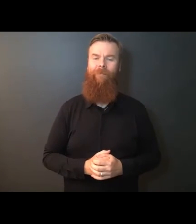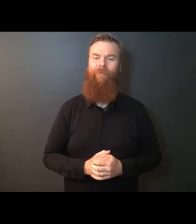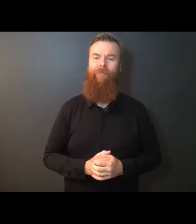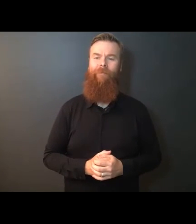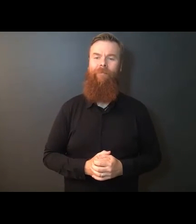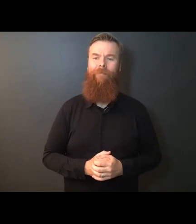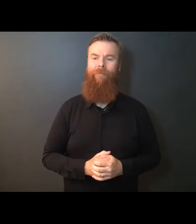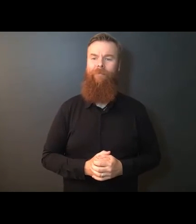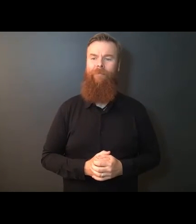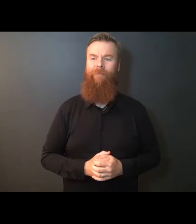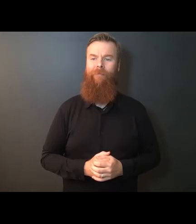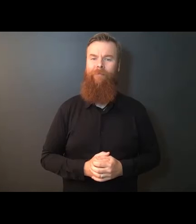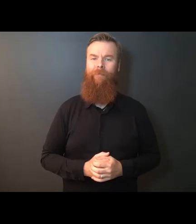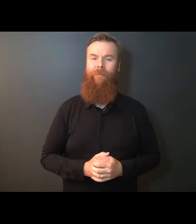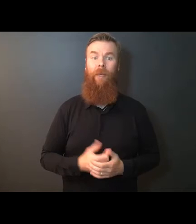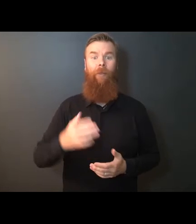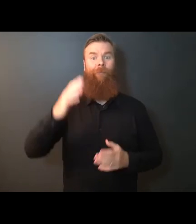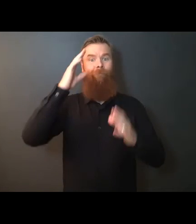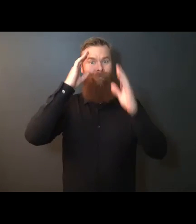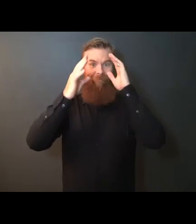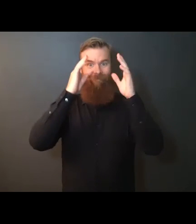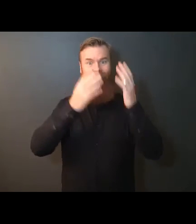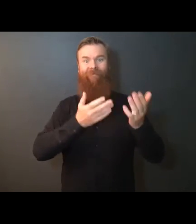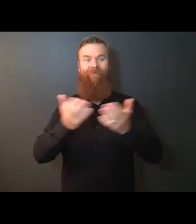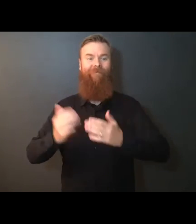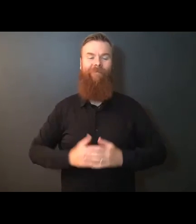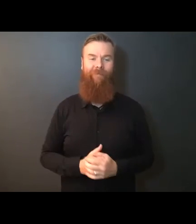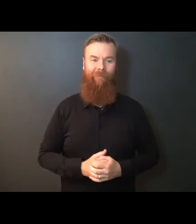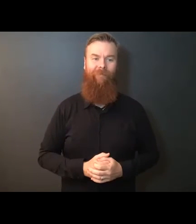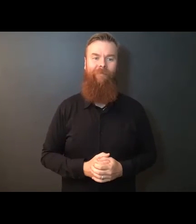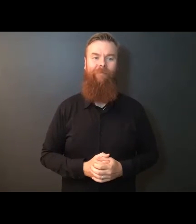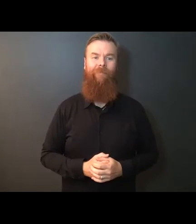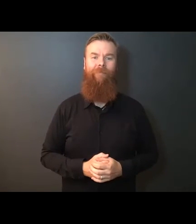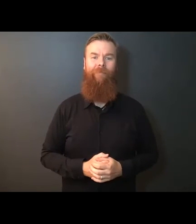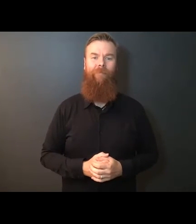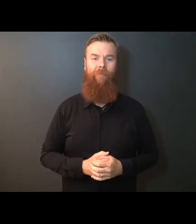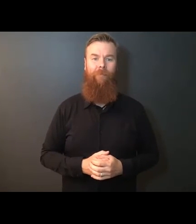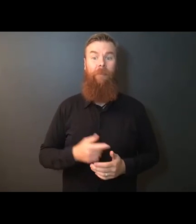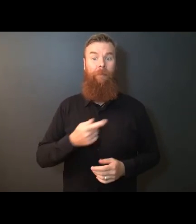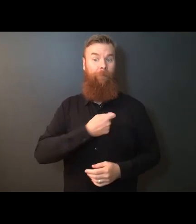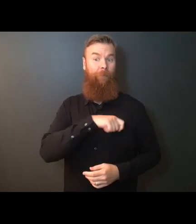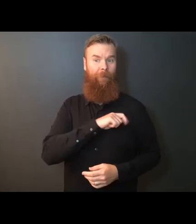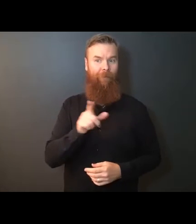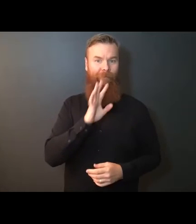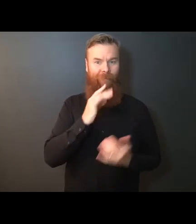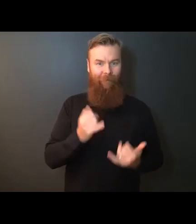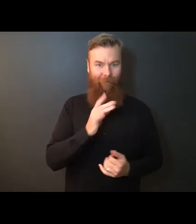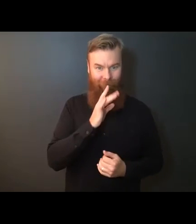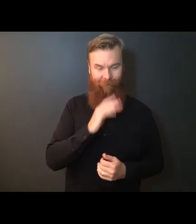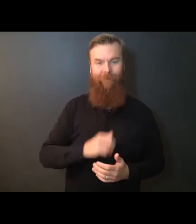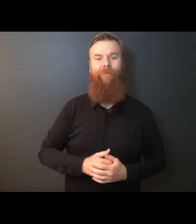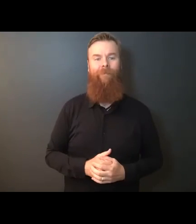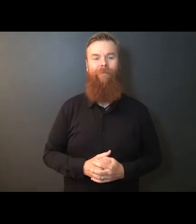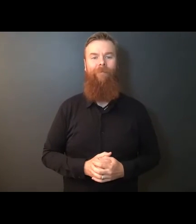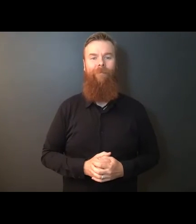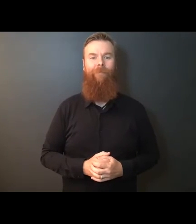Hola. Siempre me gusta iniciar saludando. I always like to greet people when I start my presentation. Good